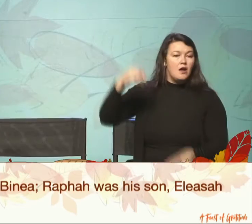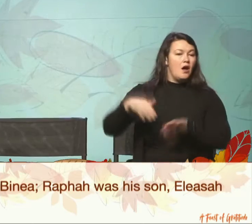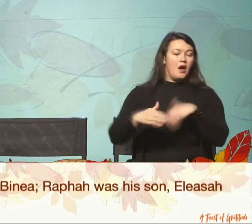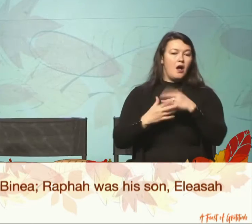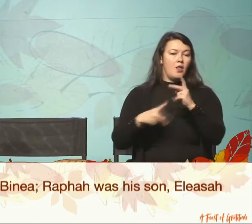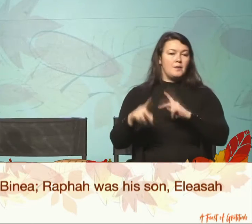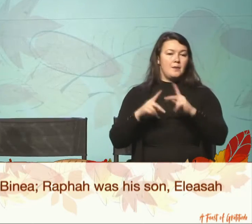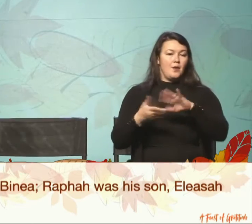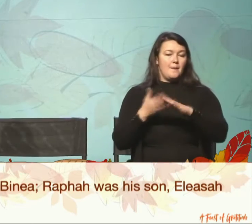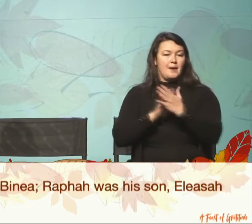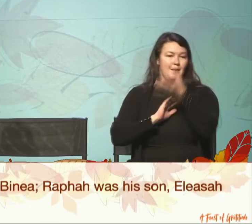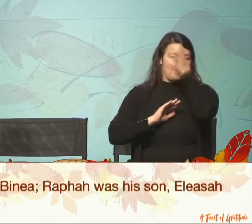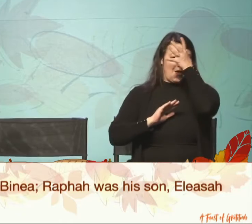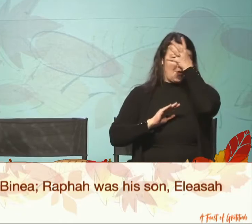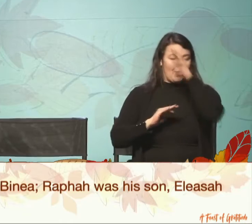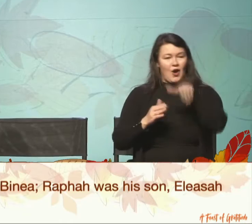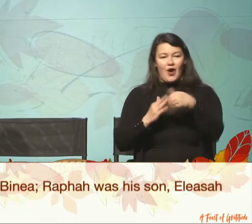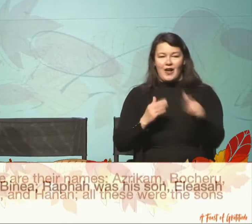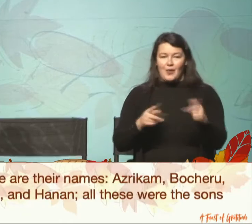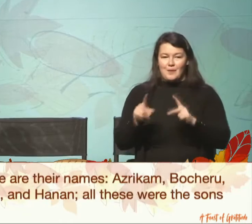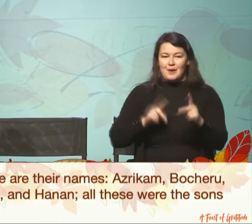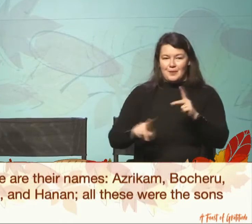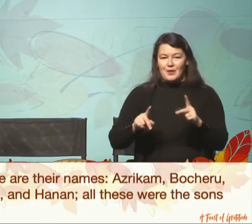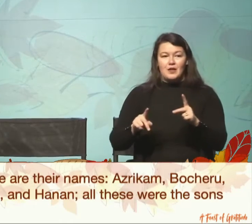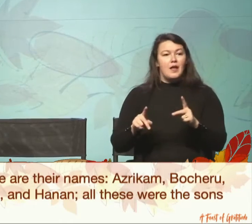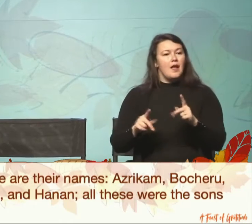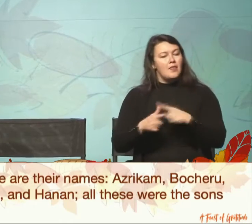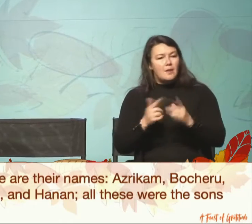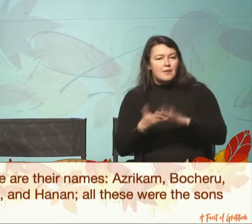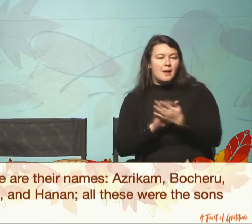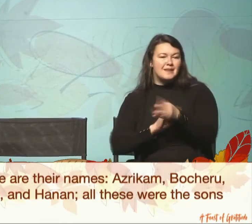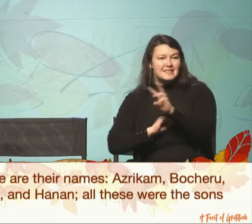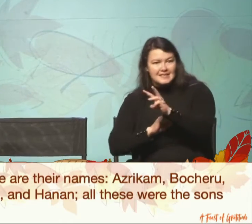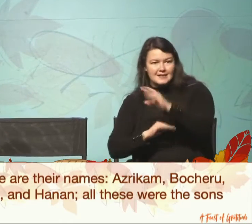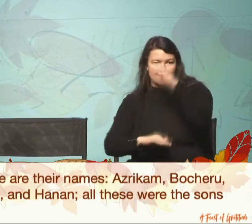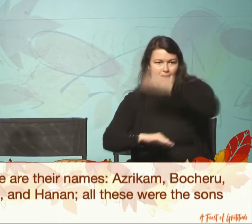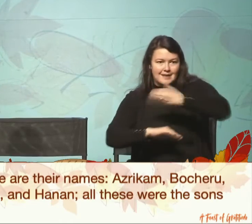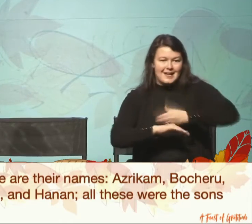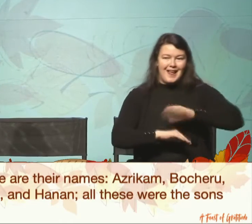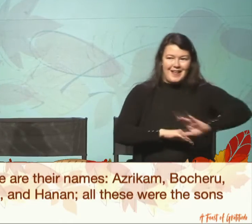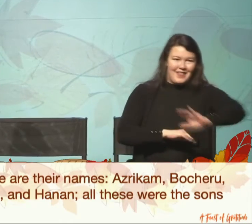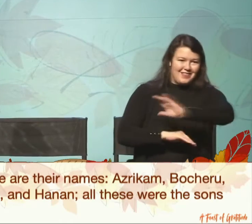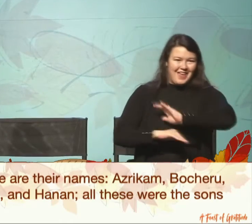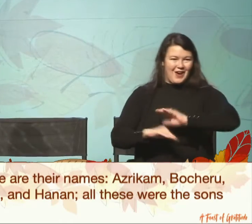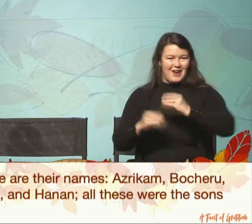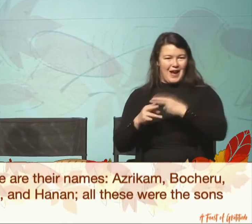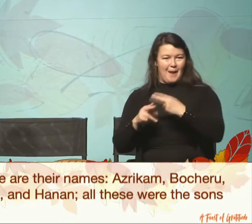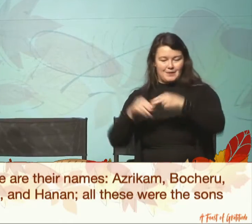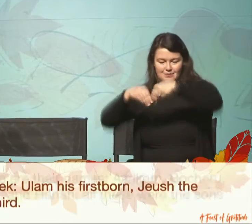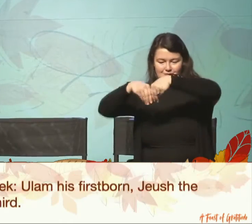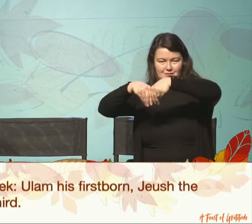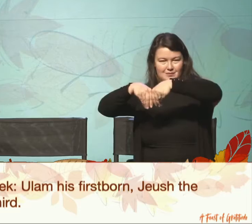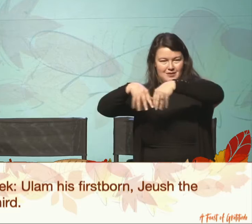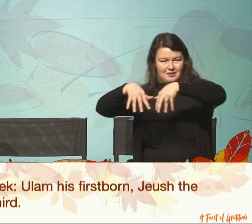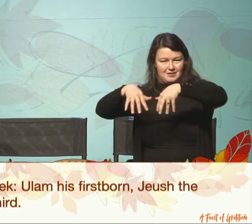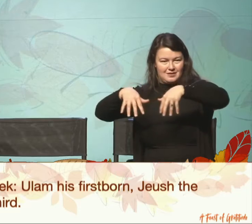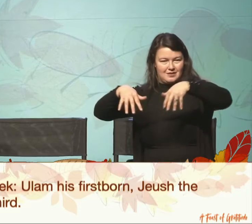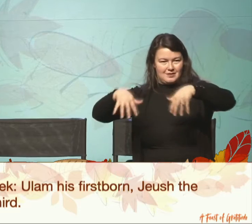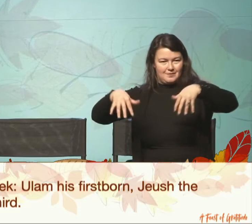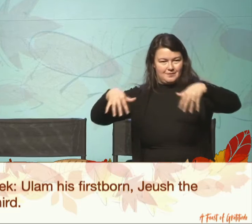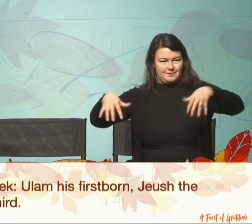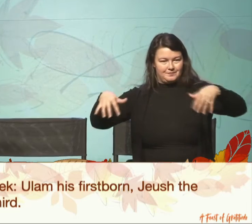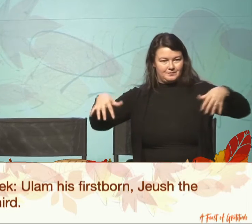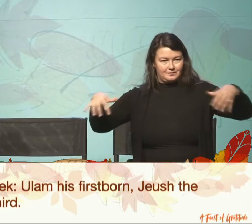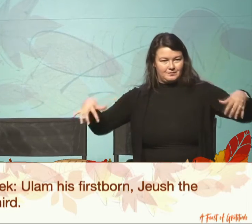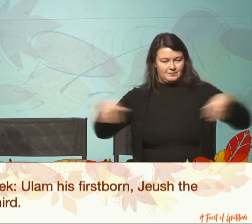other people became the father. And all these other. And then there were 6 sons. And these were their names. And then there was another brother. And they had all of